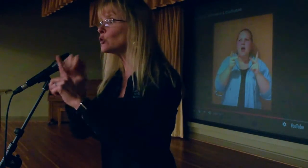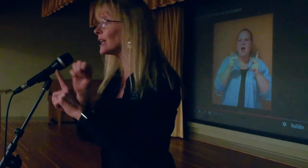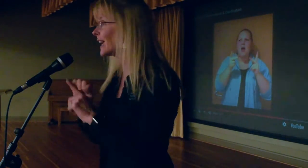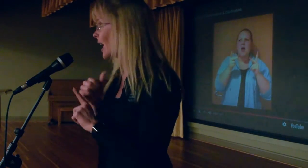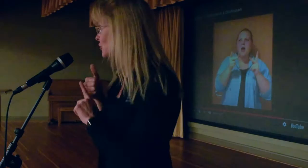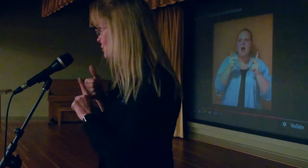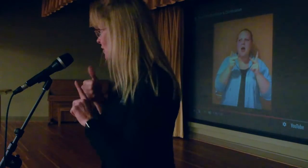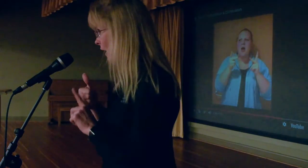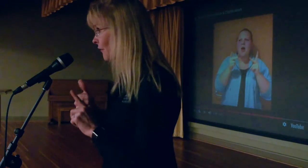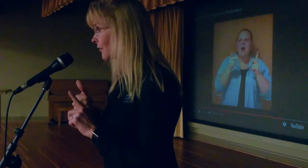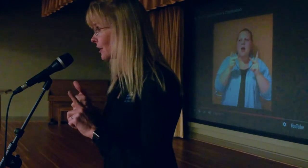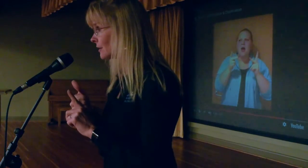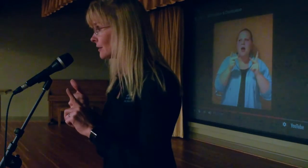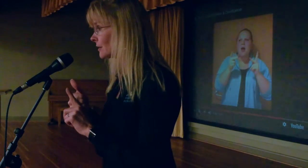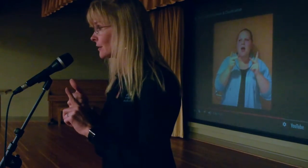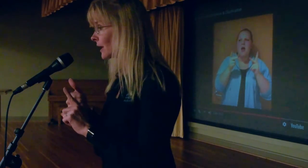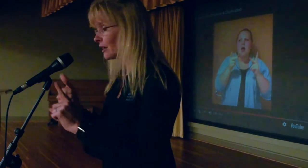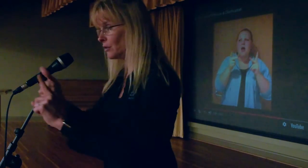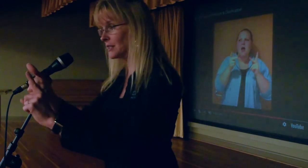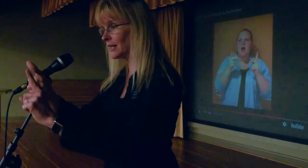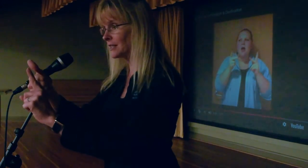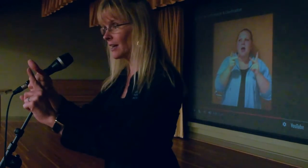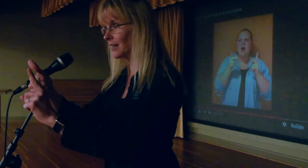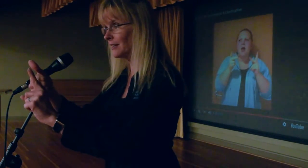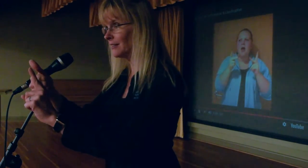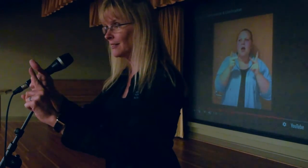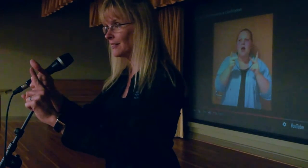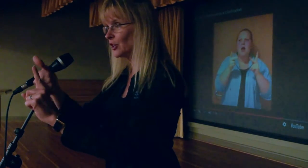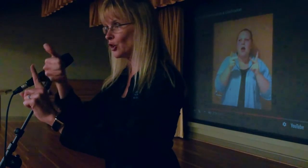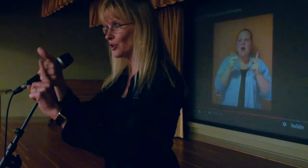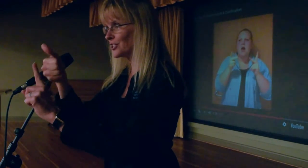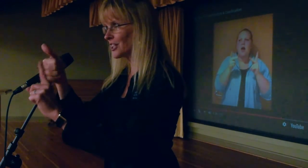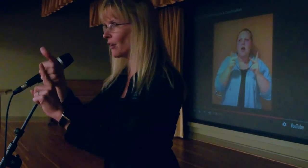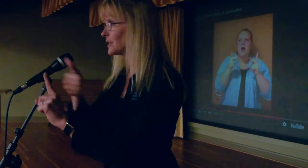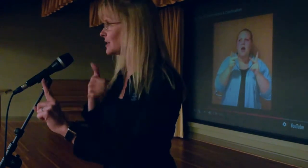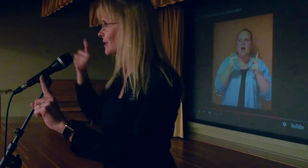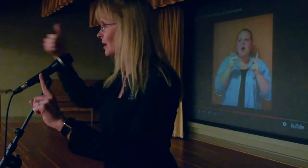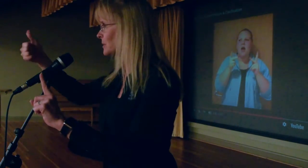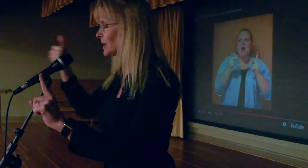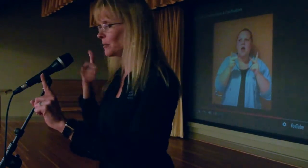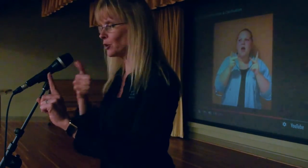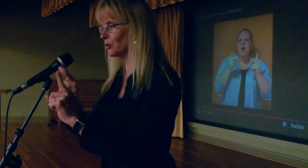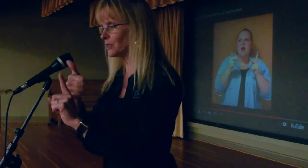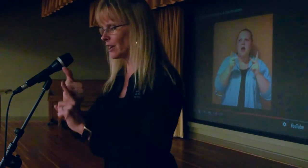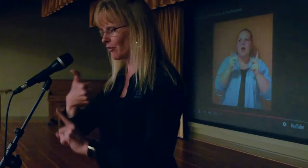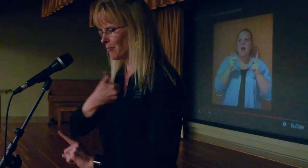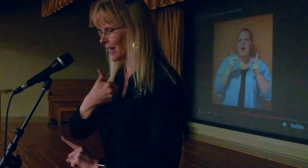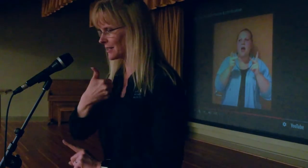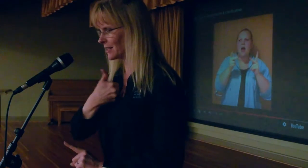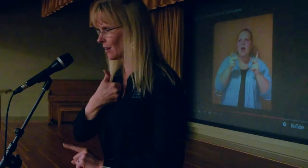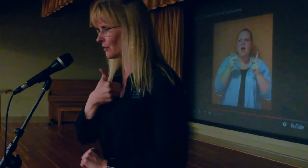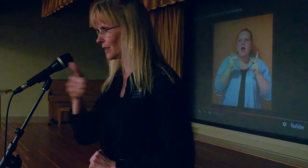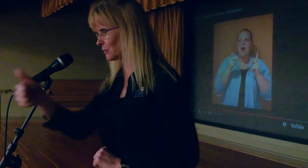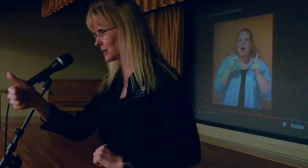can catch yourself. Okay, notice that sign? Yourself. It's the thumbs up. Yourself, myself,